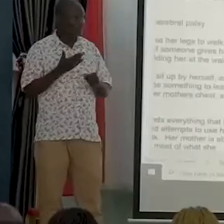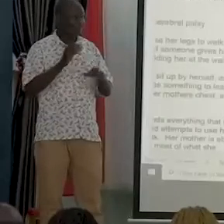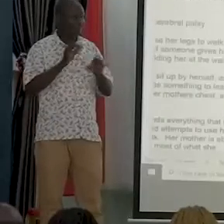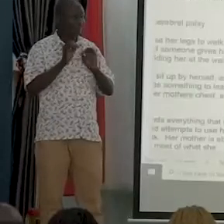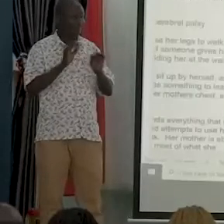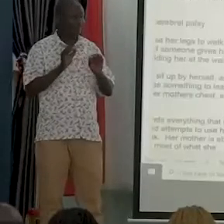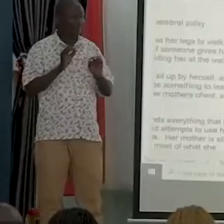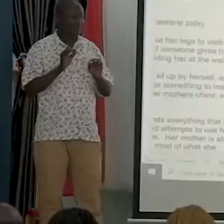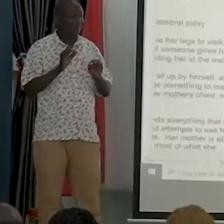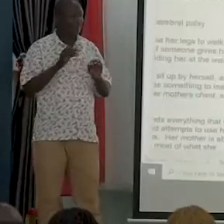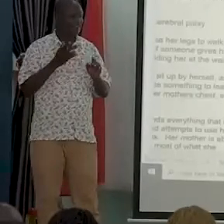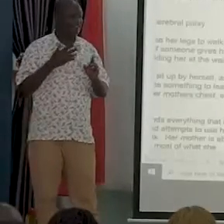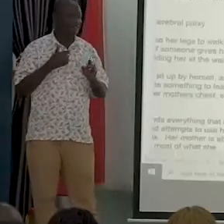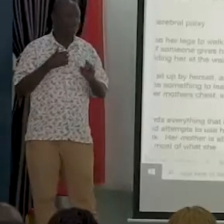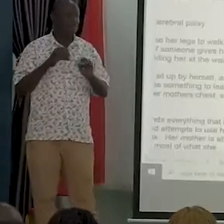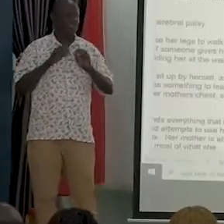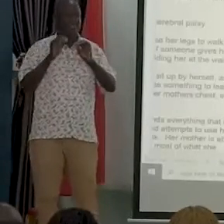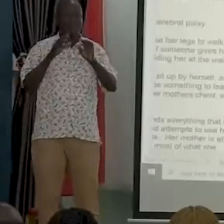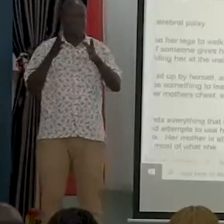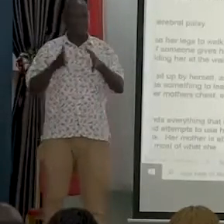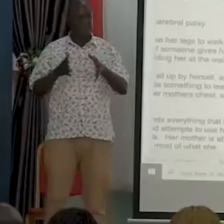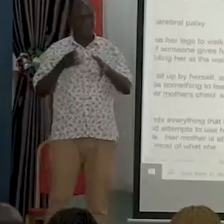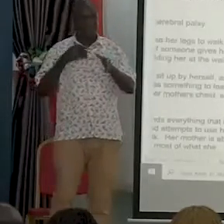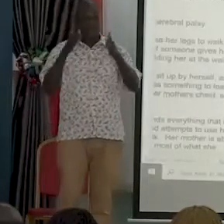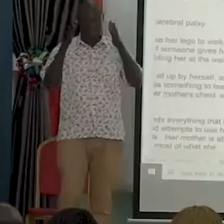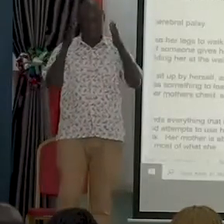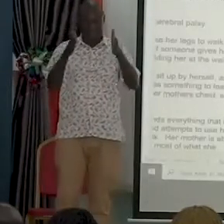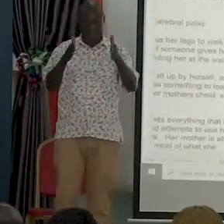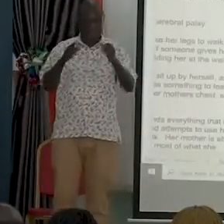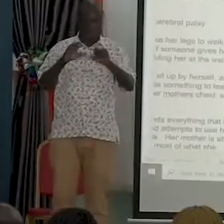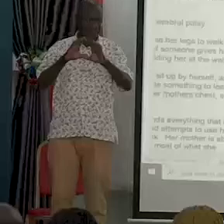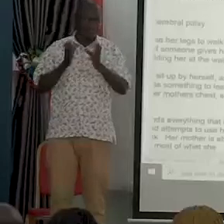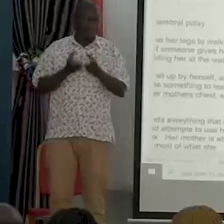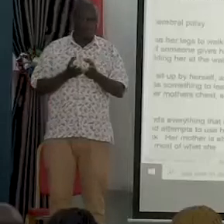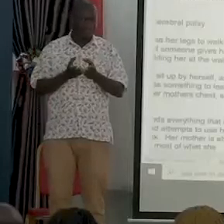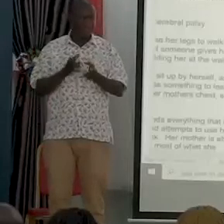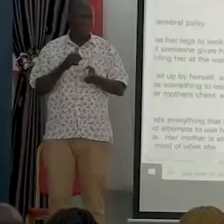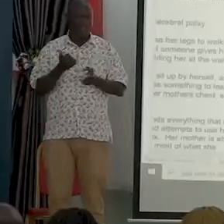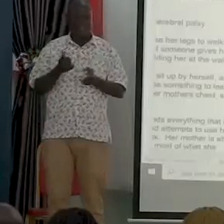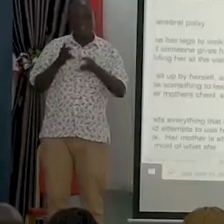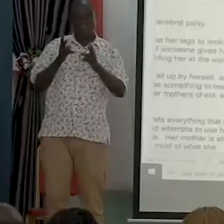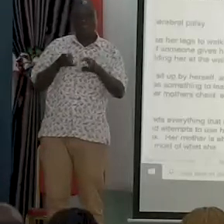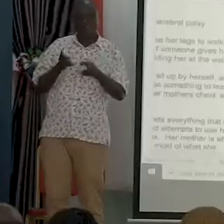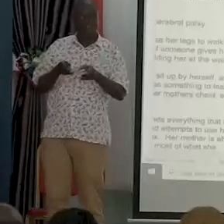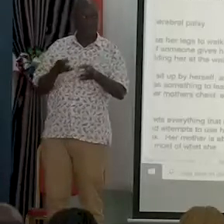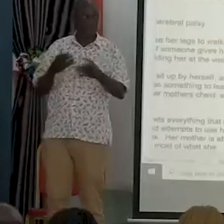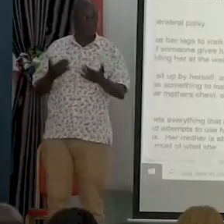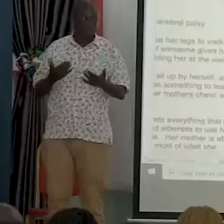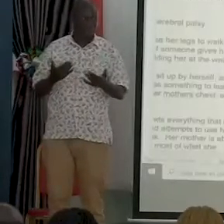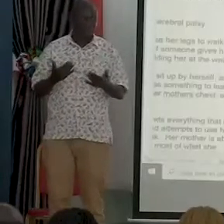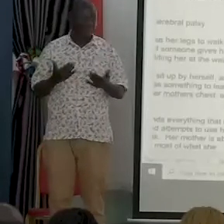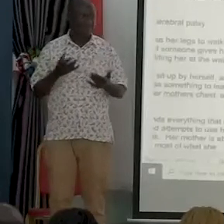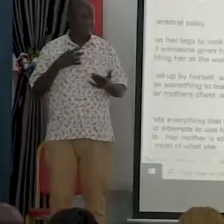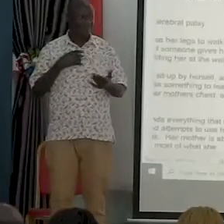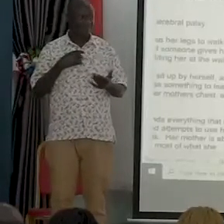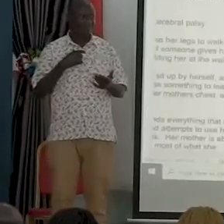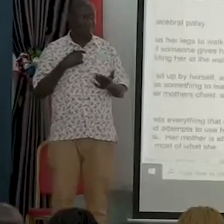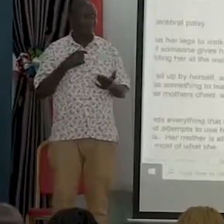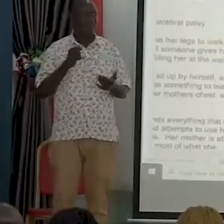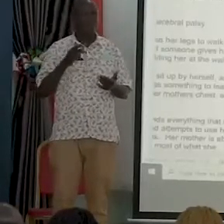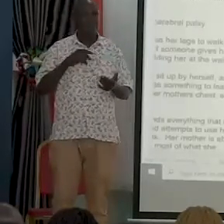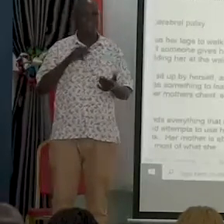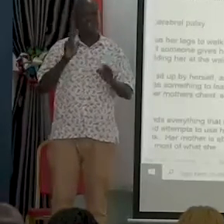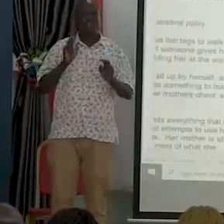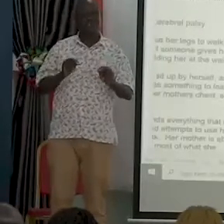Because for the student to concentrate in class, the other normal students that are blind and normal, children with no